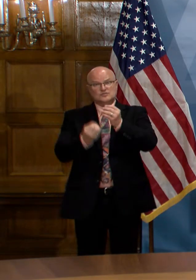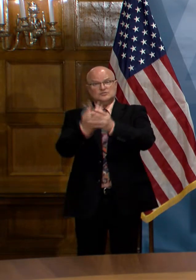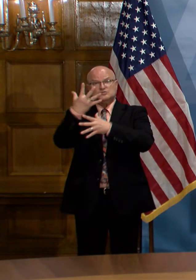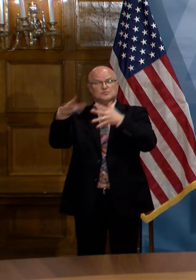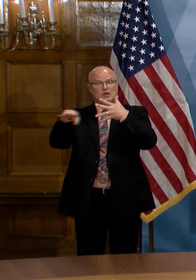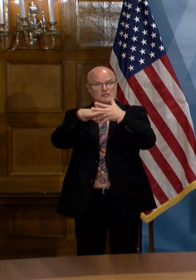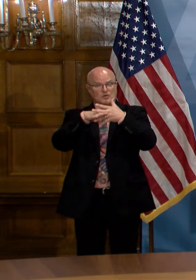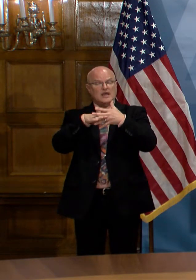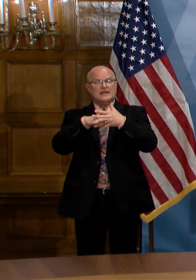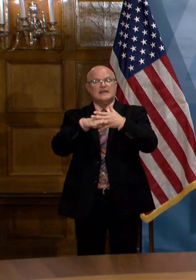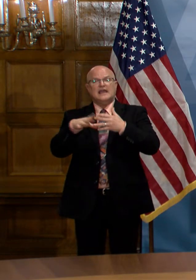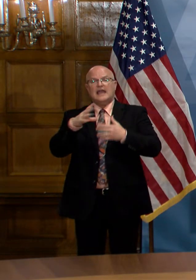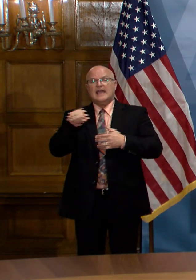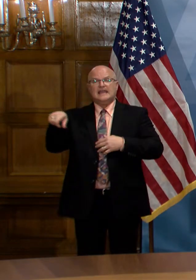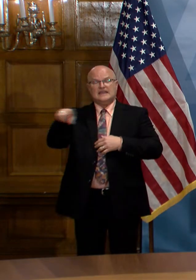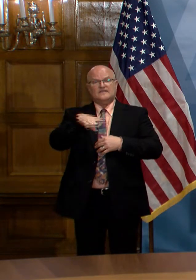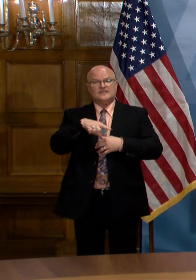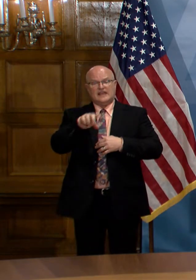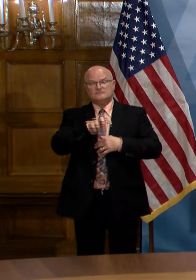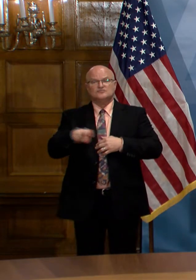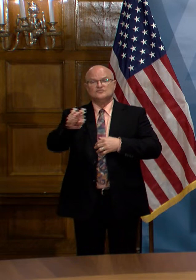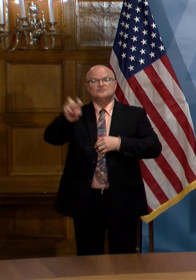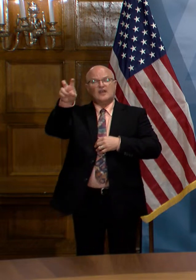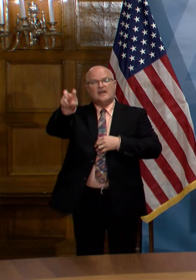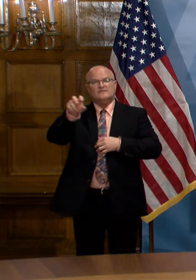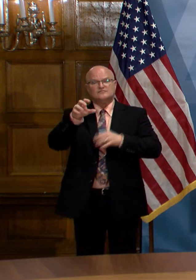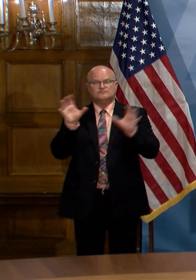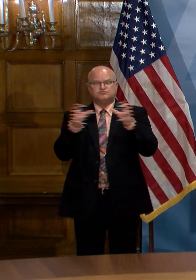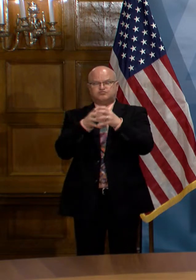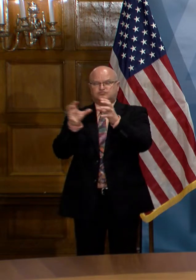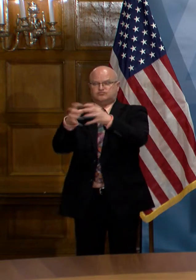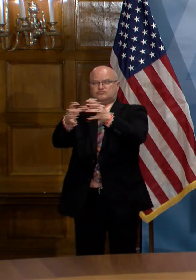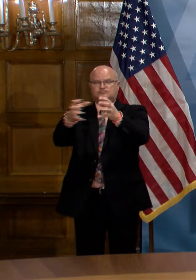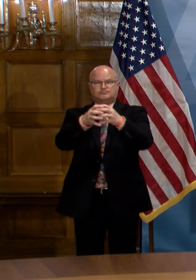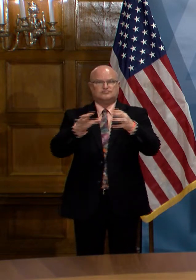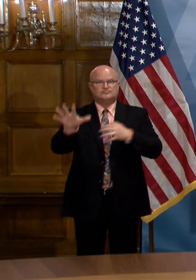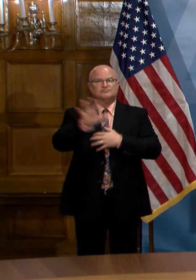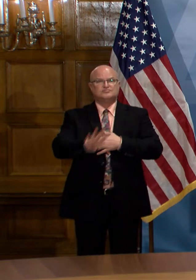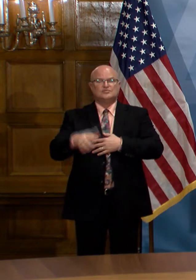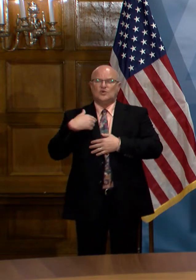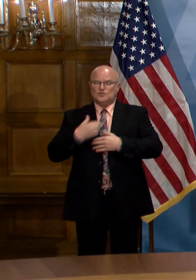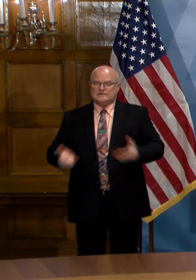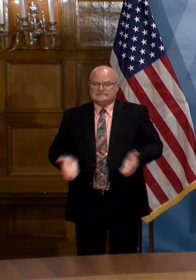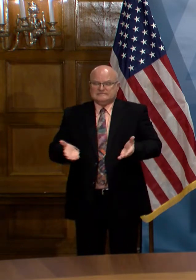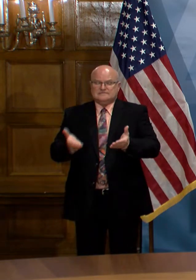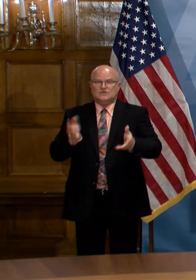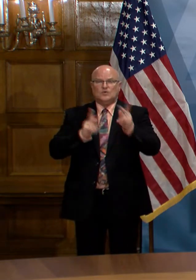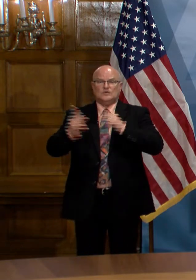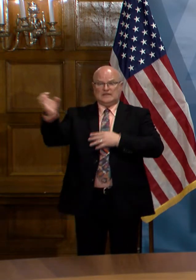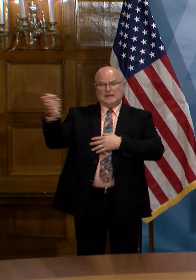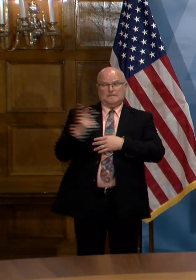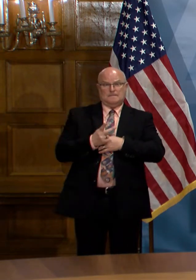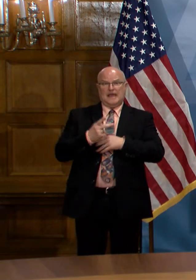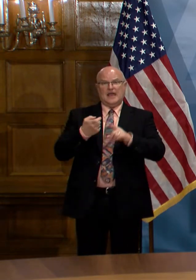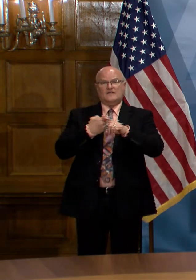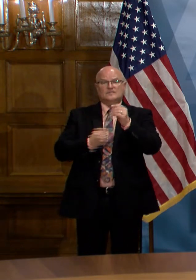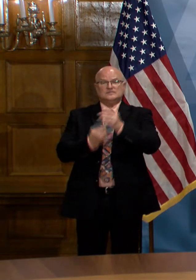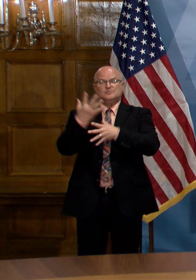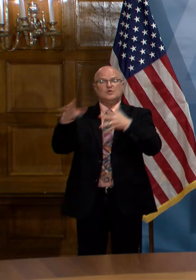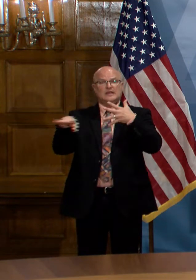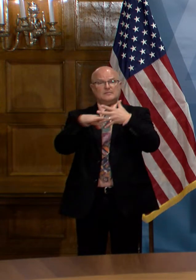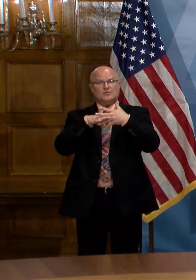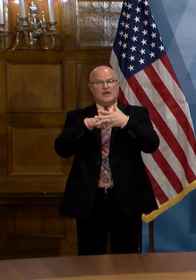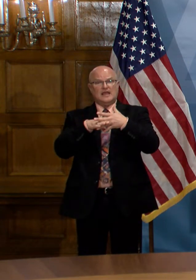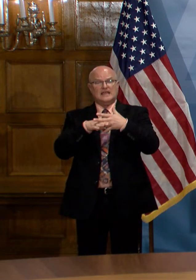break, and if they travel and are in congregate settings, we're urging everyone when you come back from spring